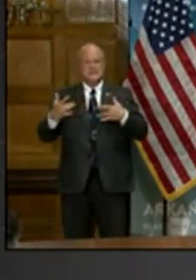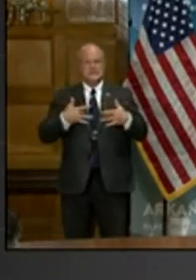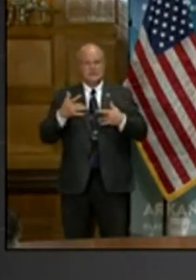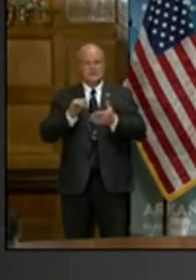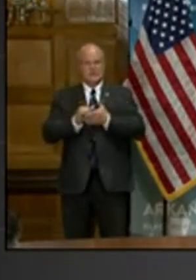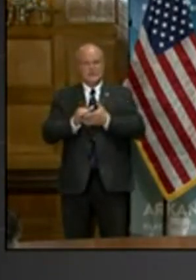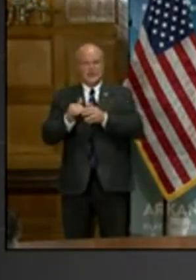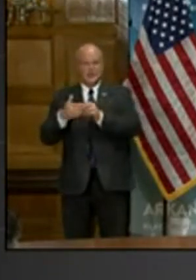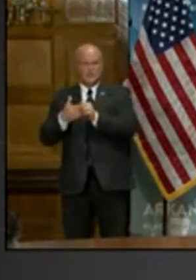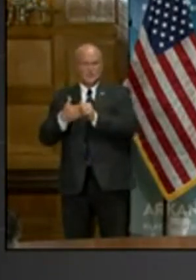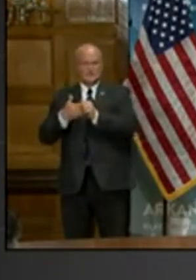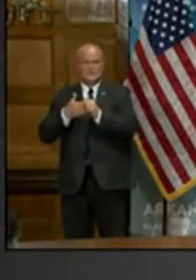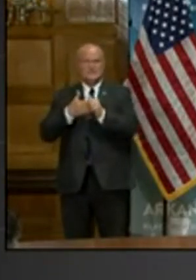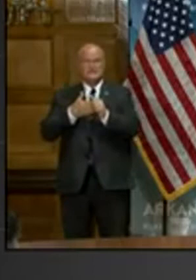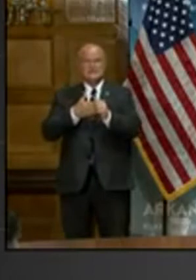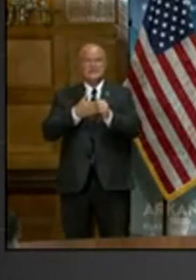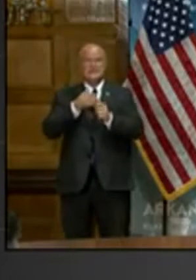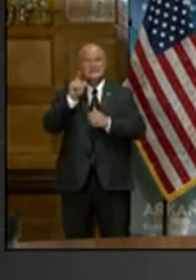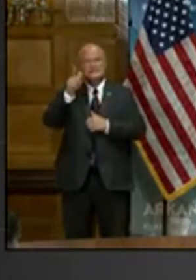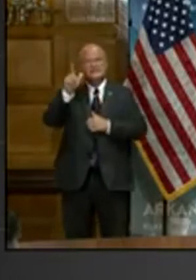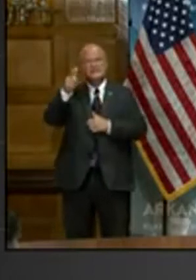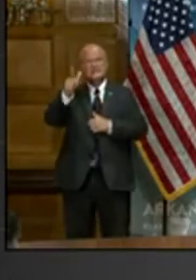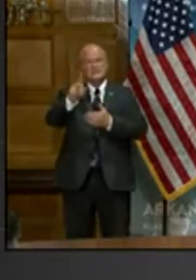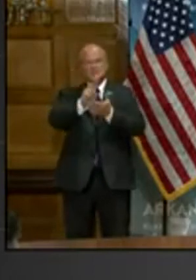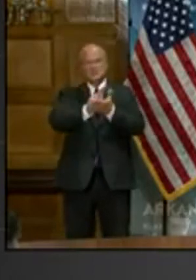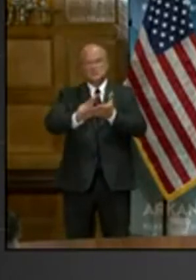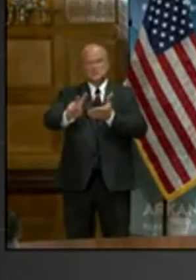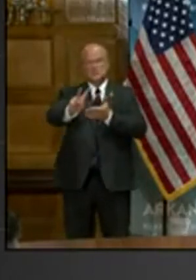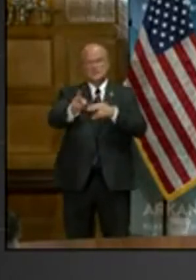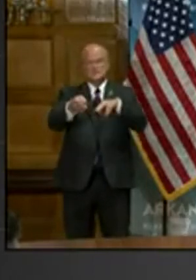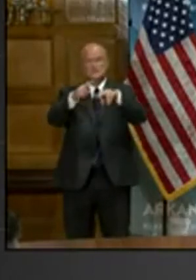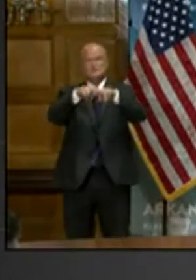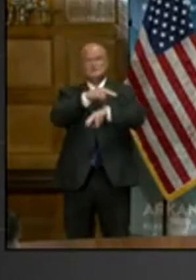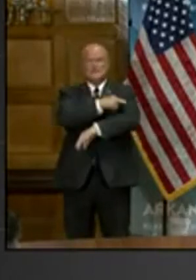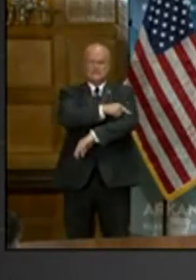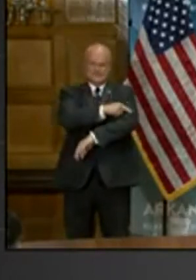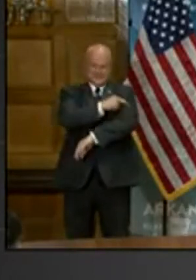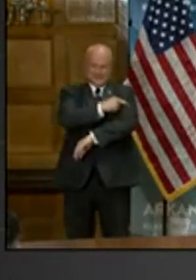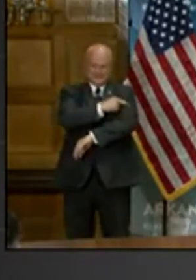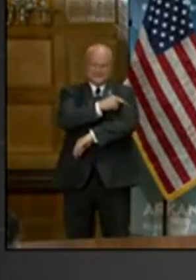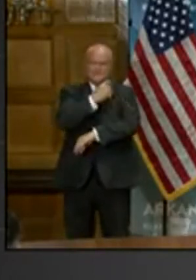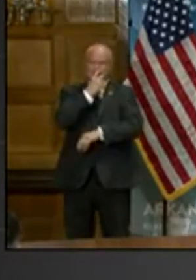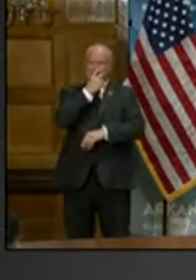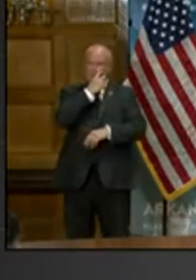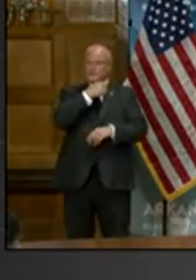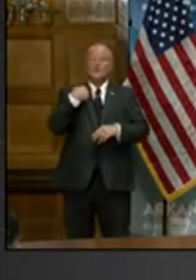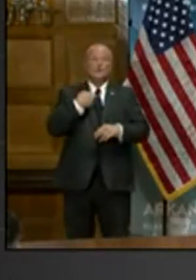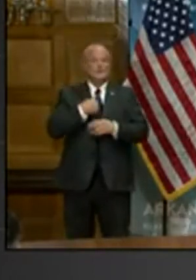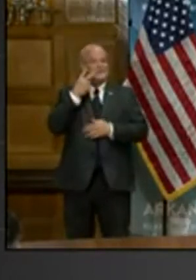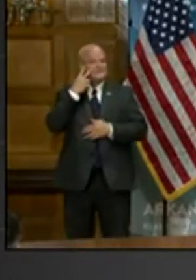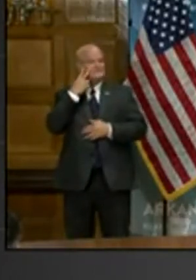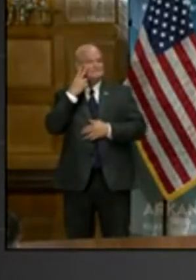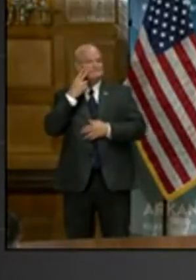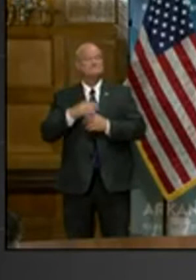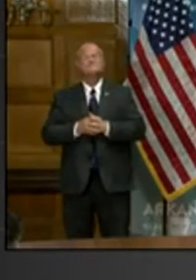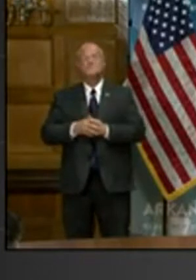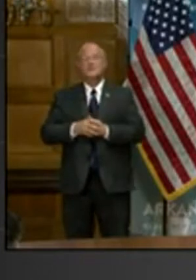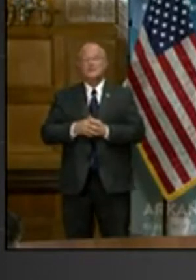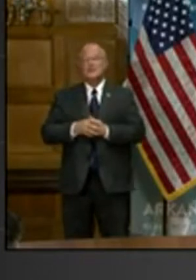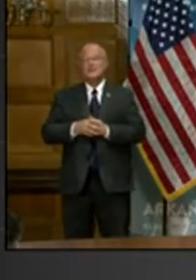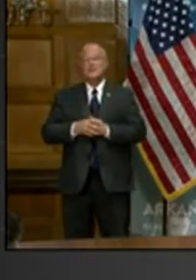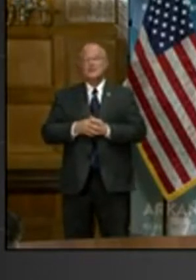whether that's going to lead down the road 2 weeks from now to increased hospitalizations. We'll see. And